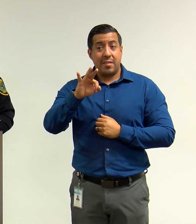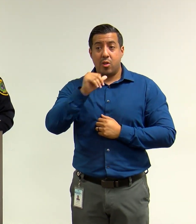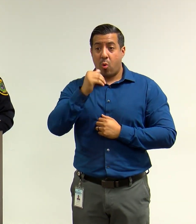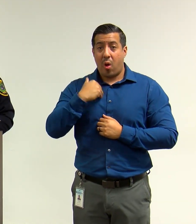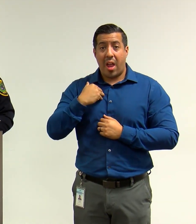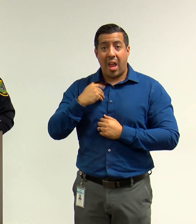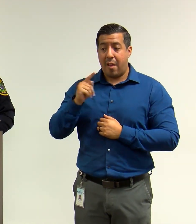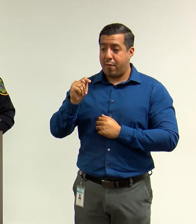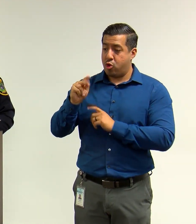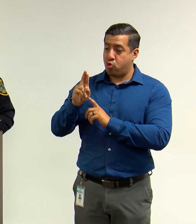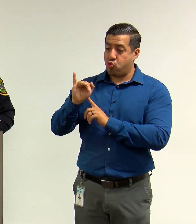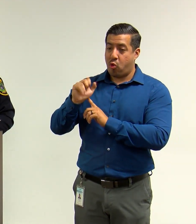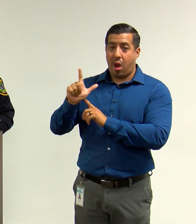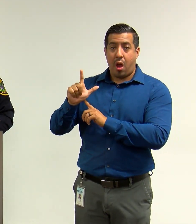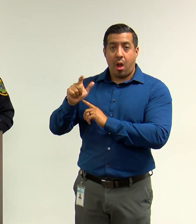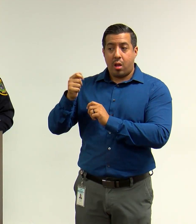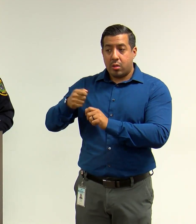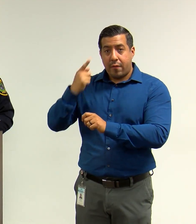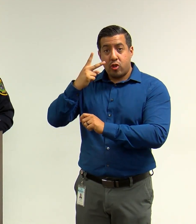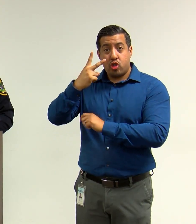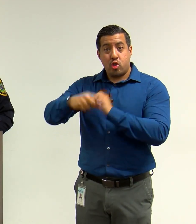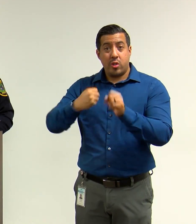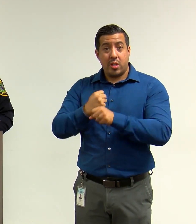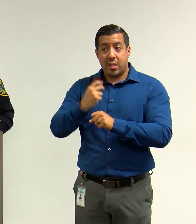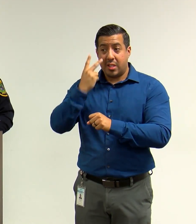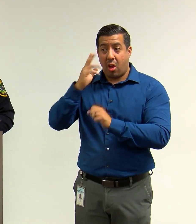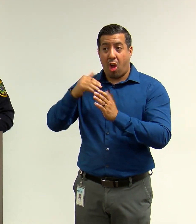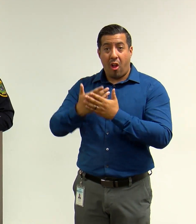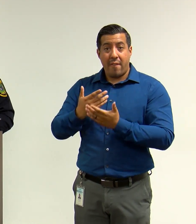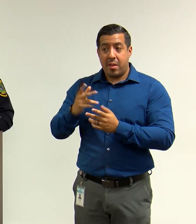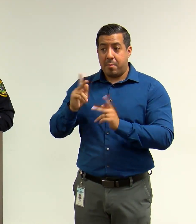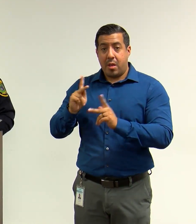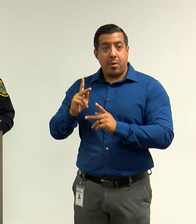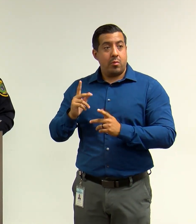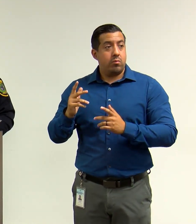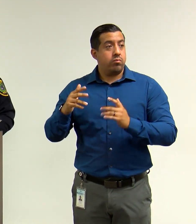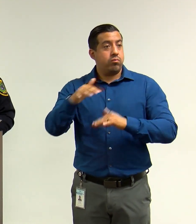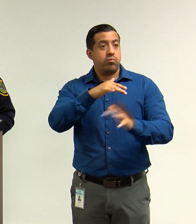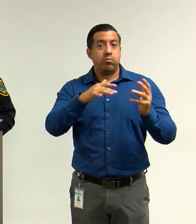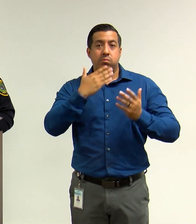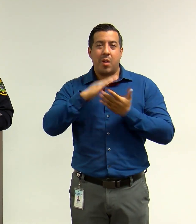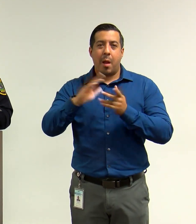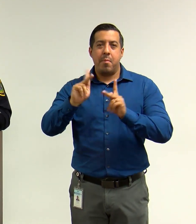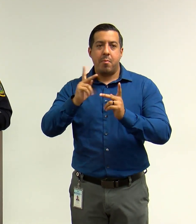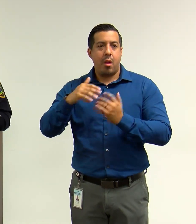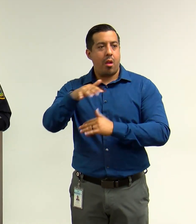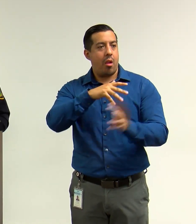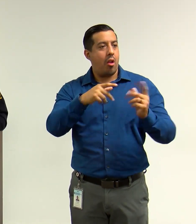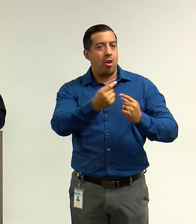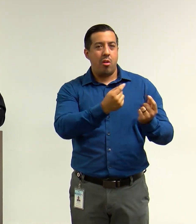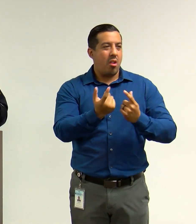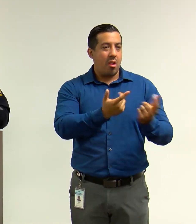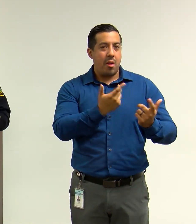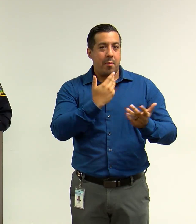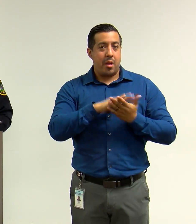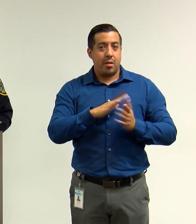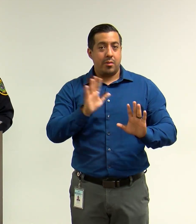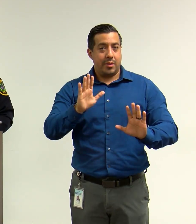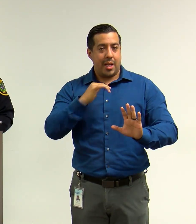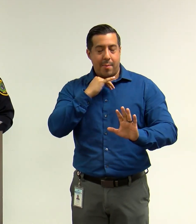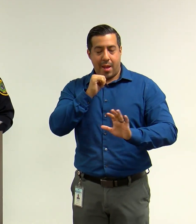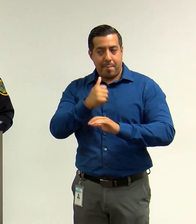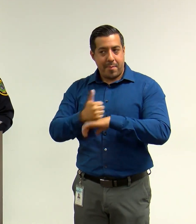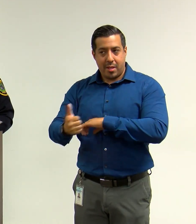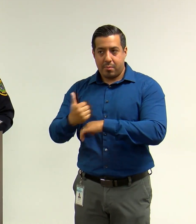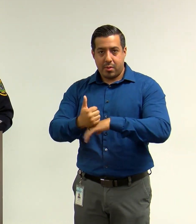trials for 2 years and you got all these violent criminals out here running around, I'm not blaming anybody right